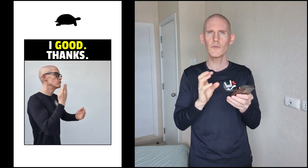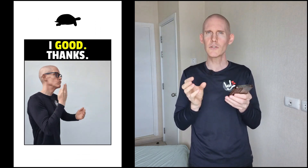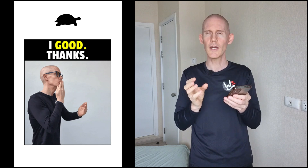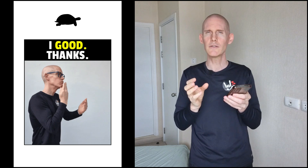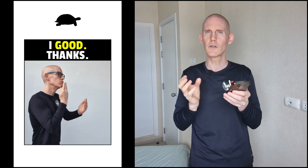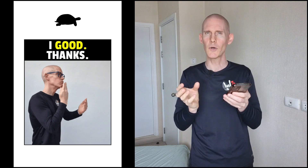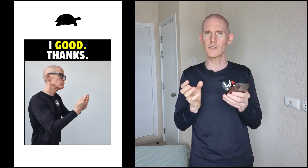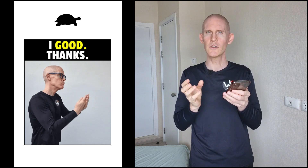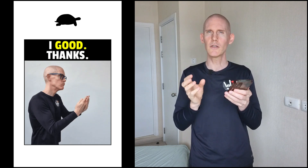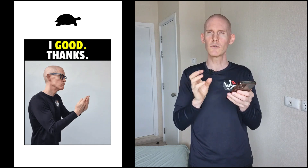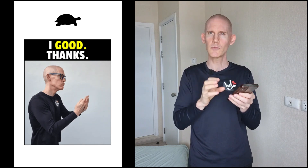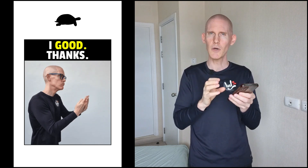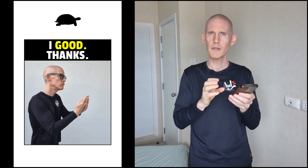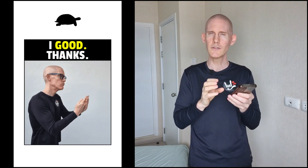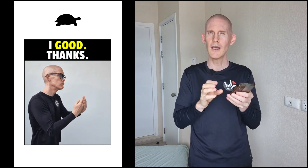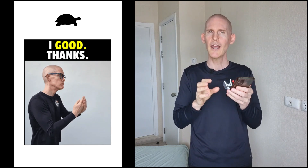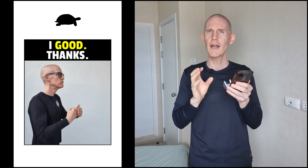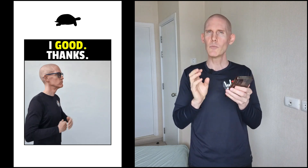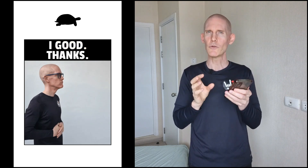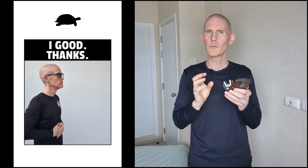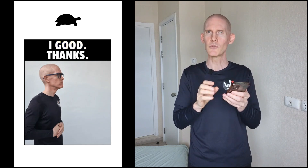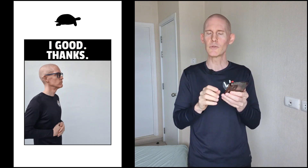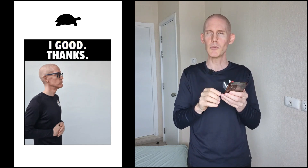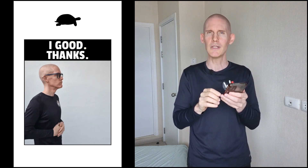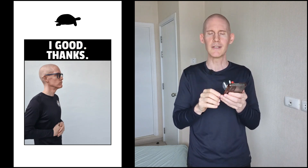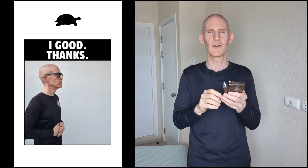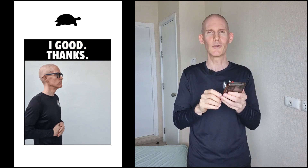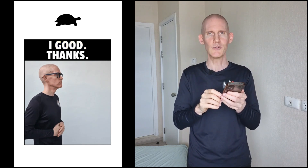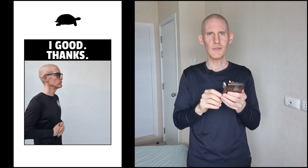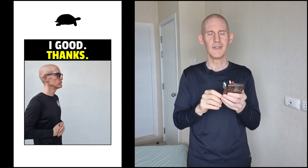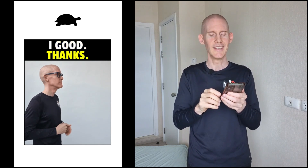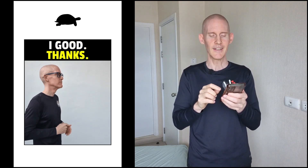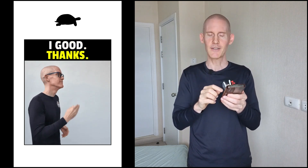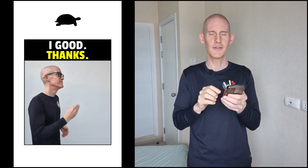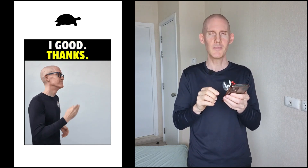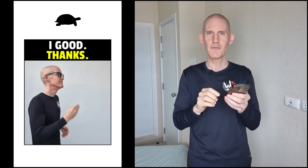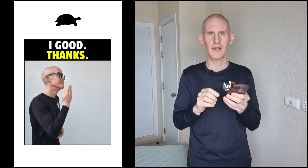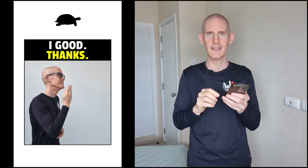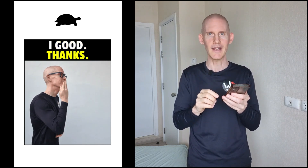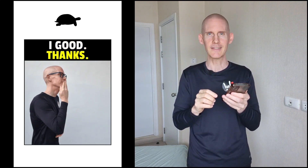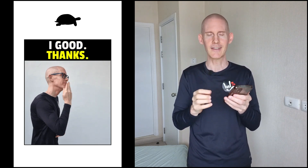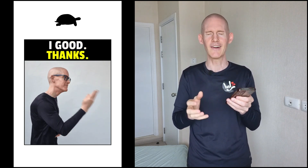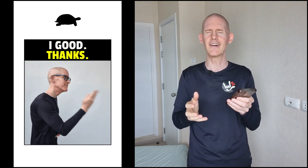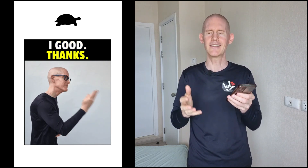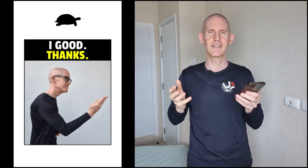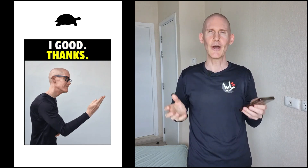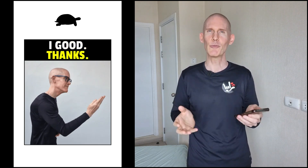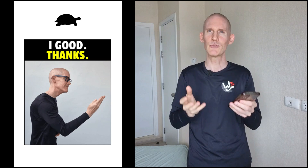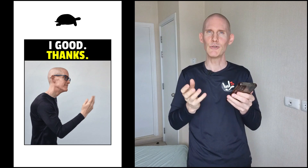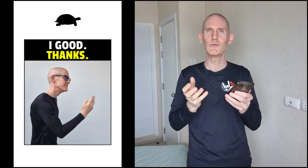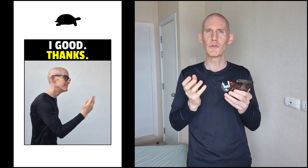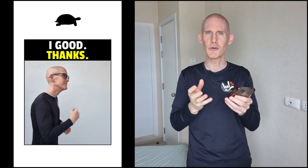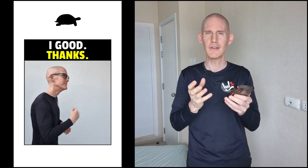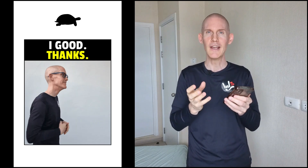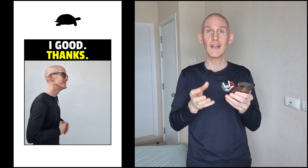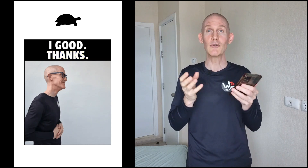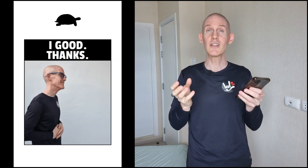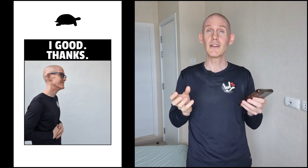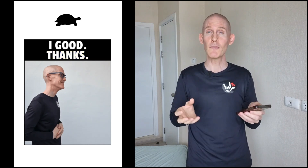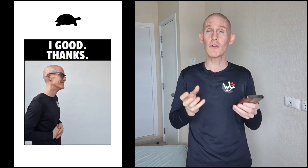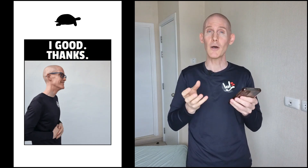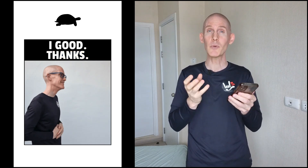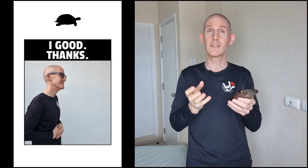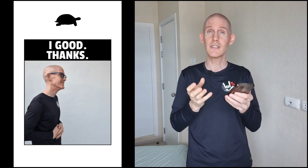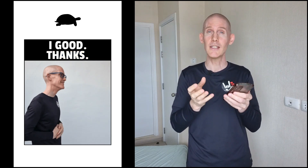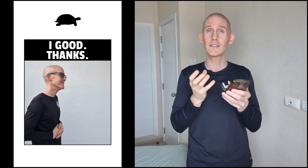conversation, both sides, the question and the response, at multiple speeds. I urge you, it's going to be fantastic. It just helps you learn. And you